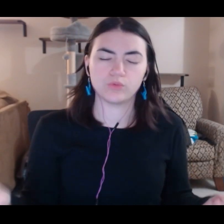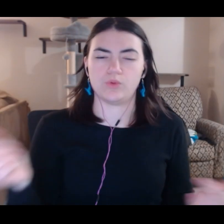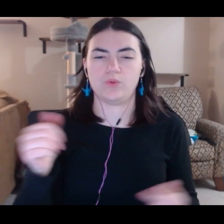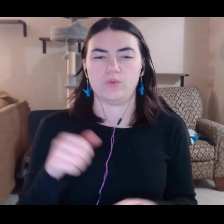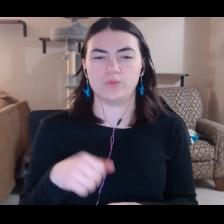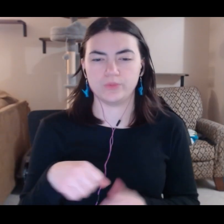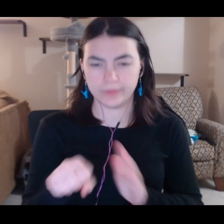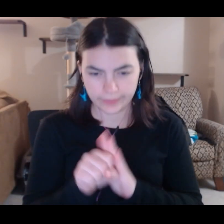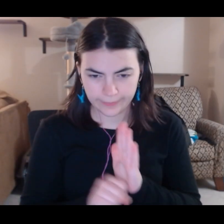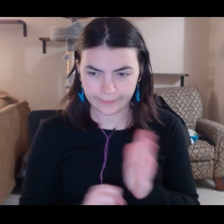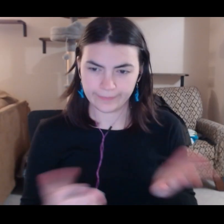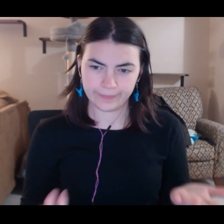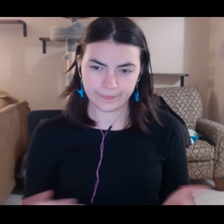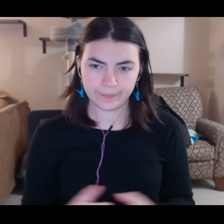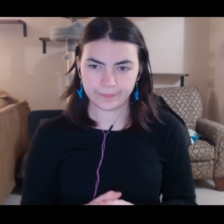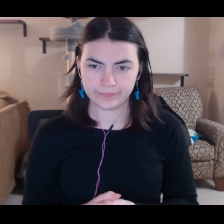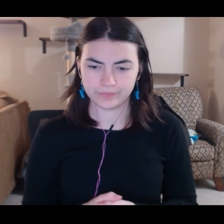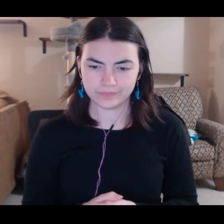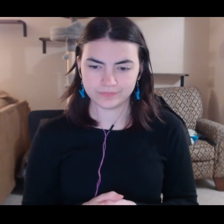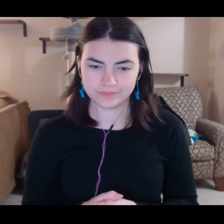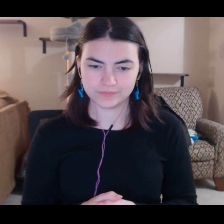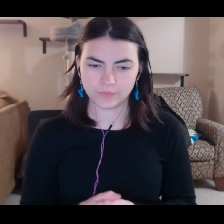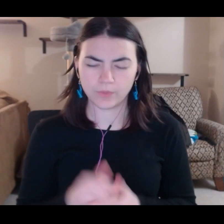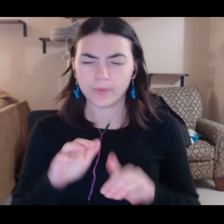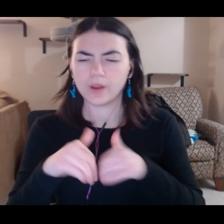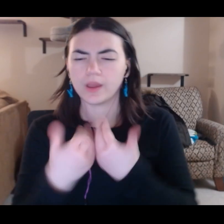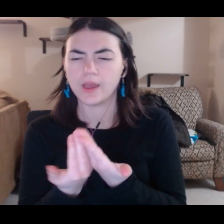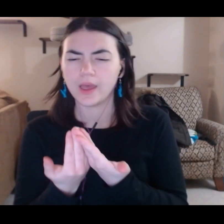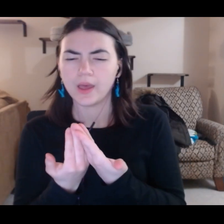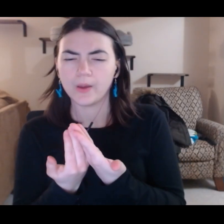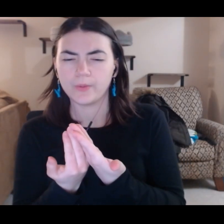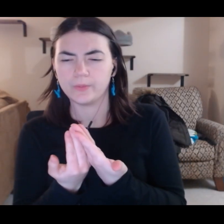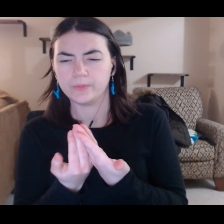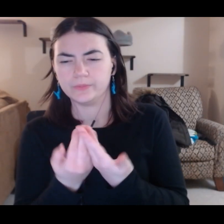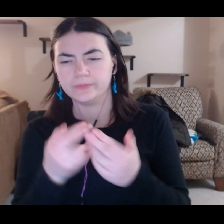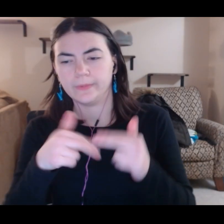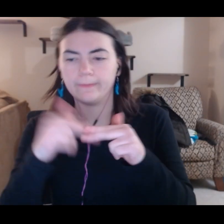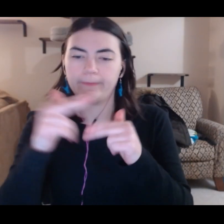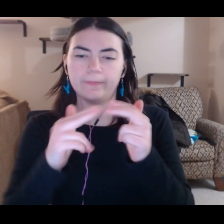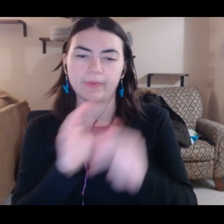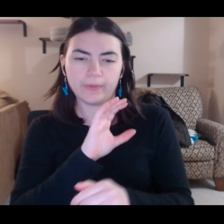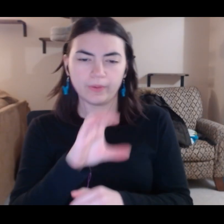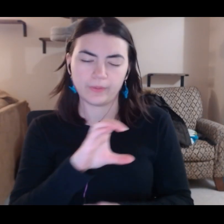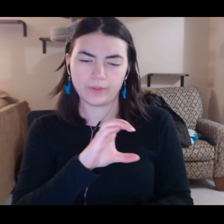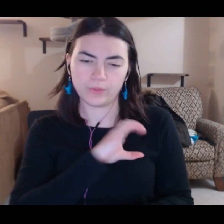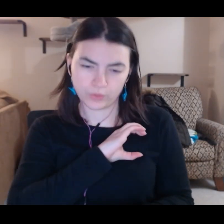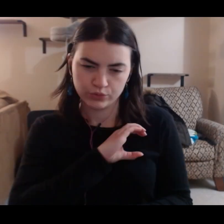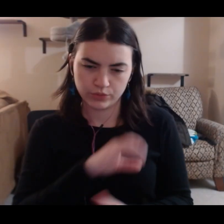to build character at ed.ted.com/buildcharacter.